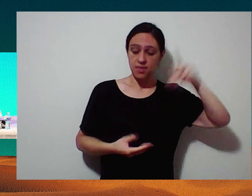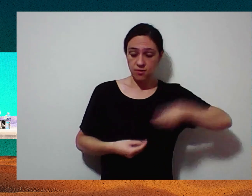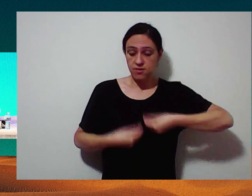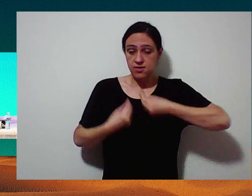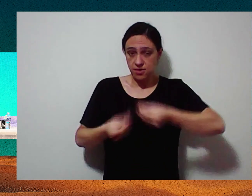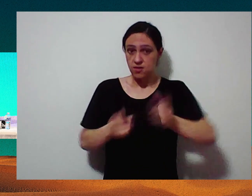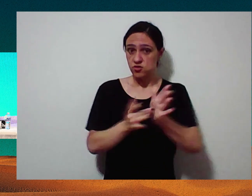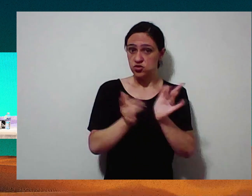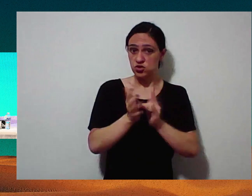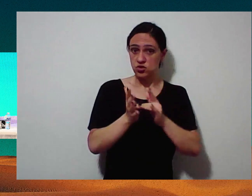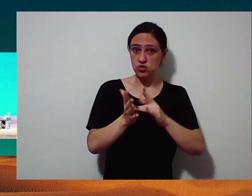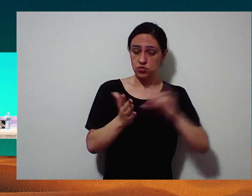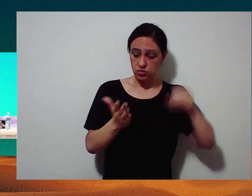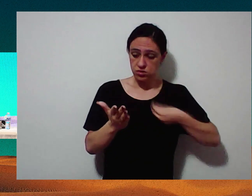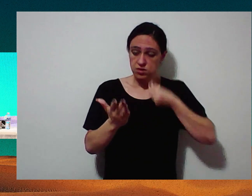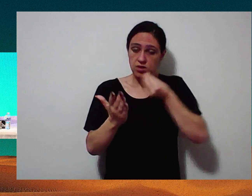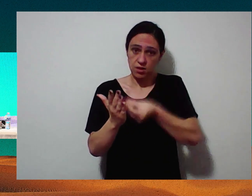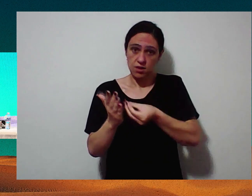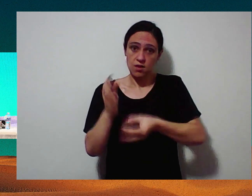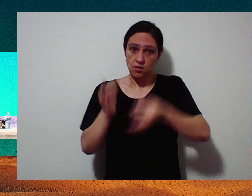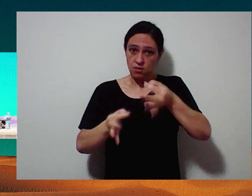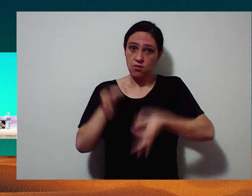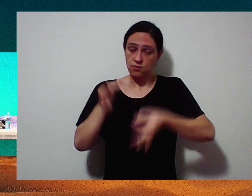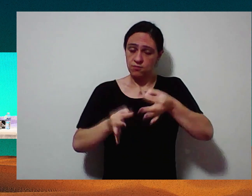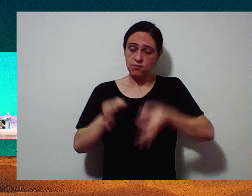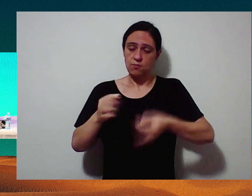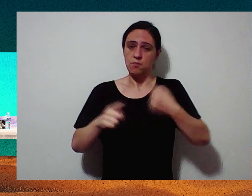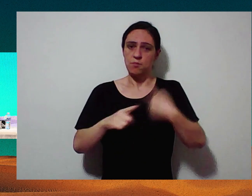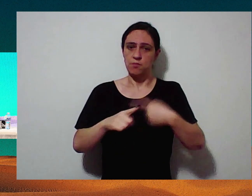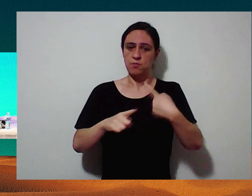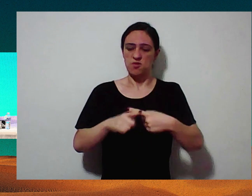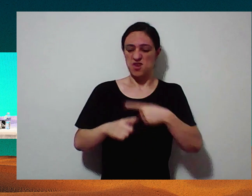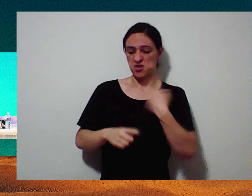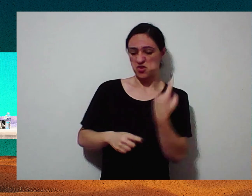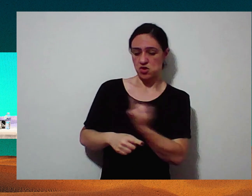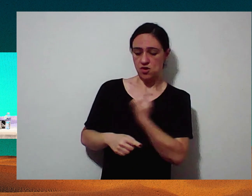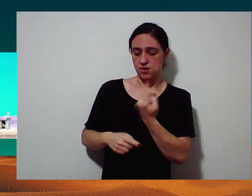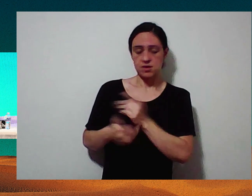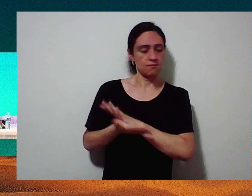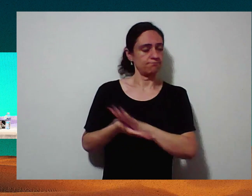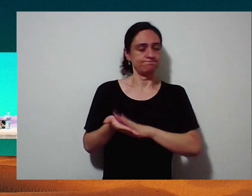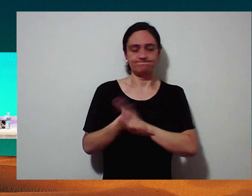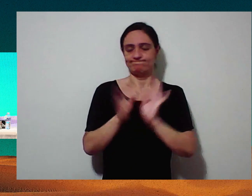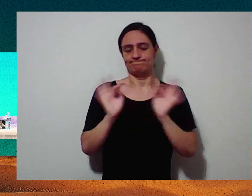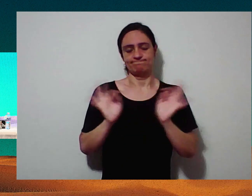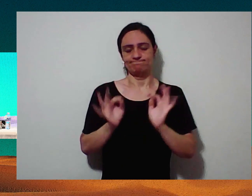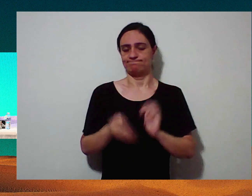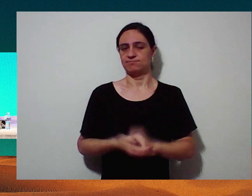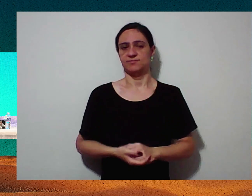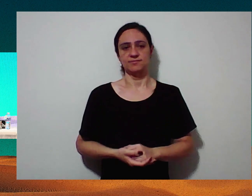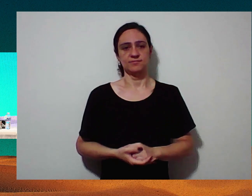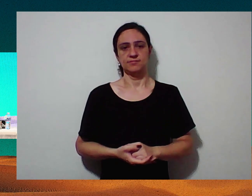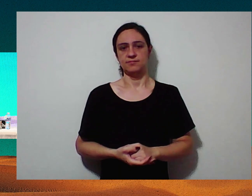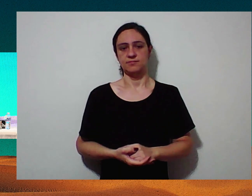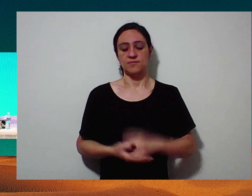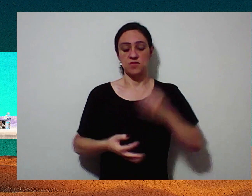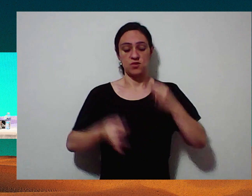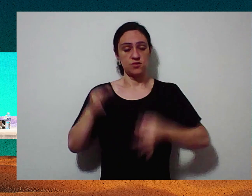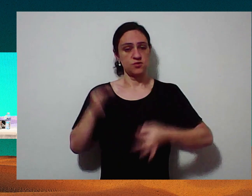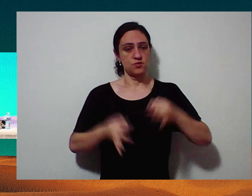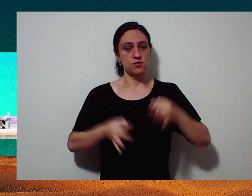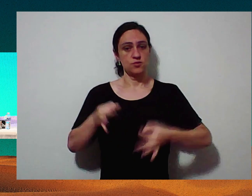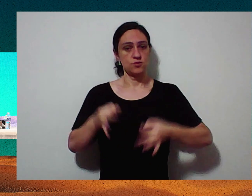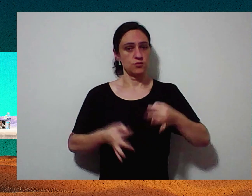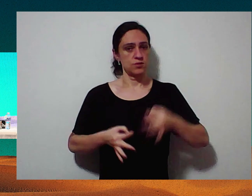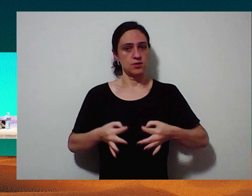entrusted judgment to him, Porque ele não faz nada por si. because he does nothing by himself. E o seu juízo não é parcial. And